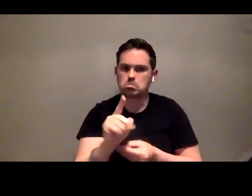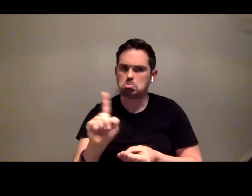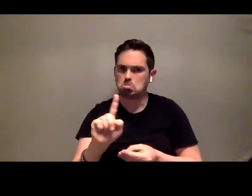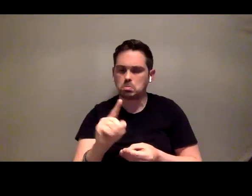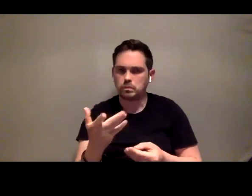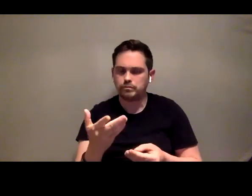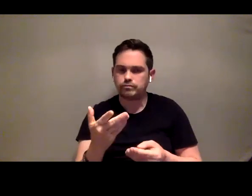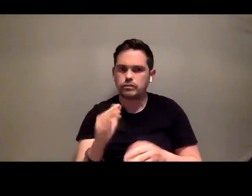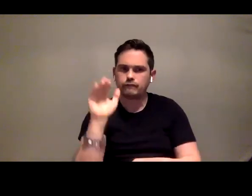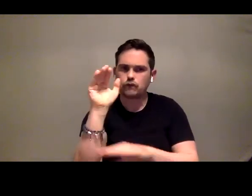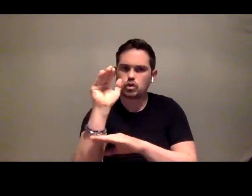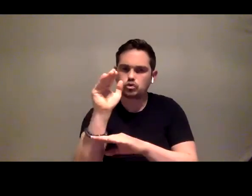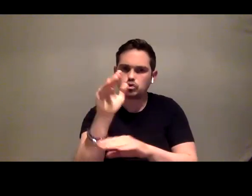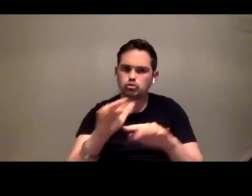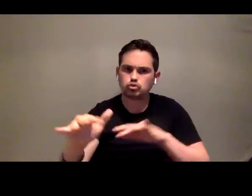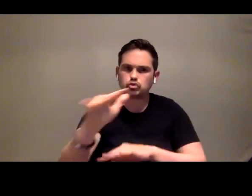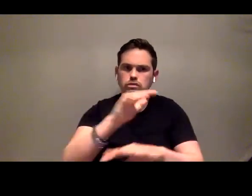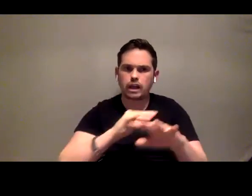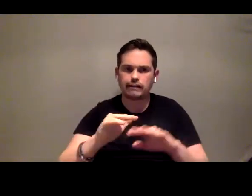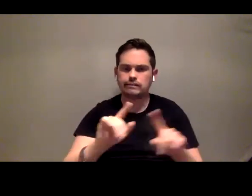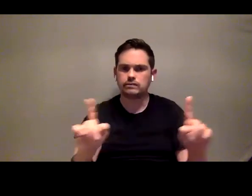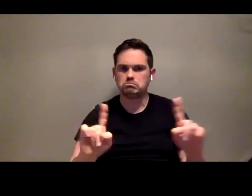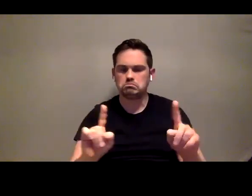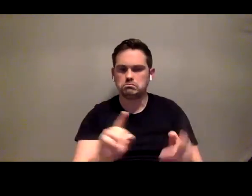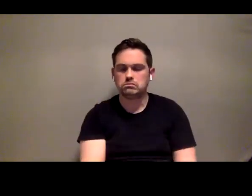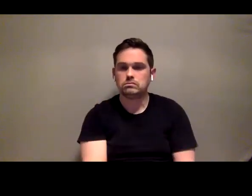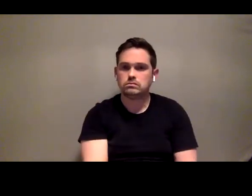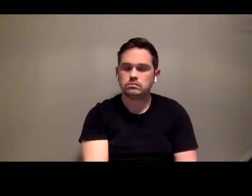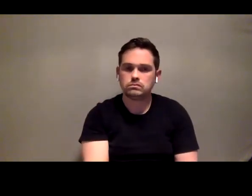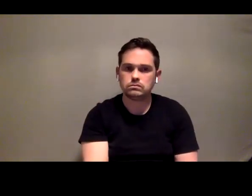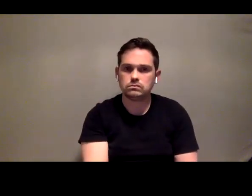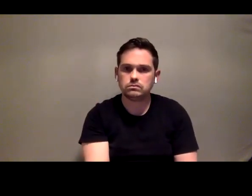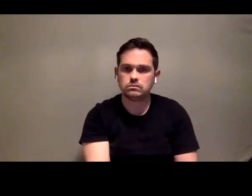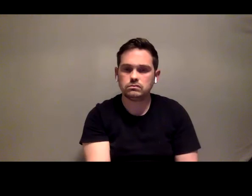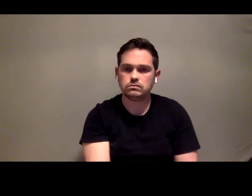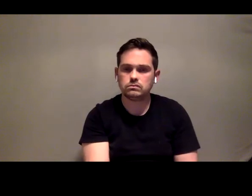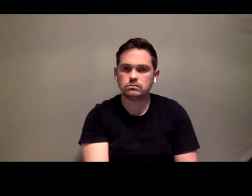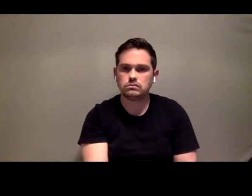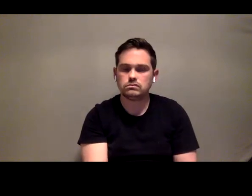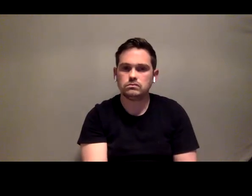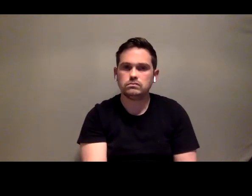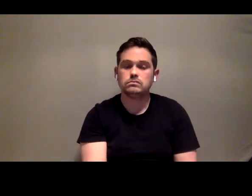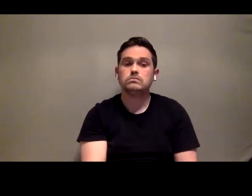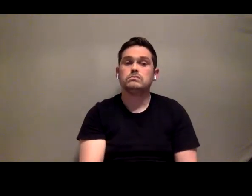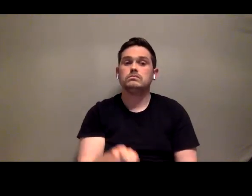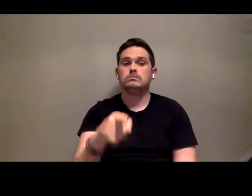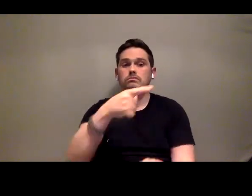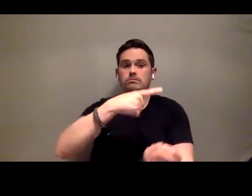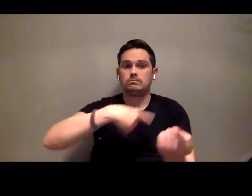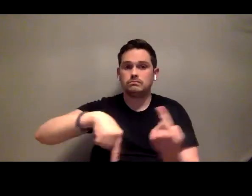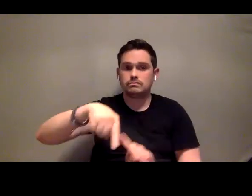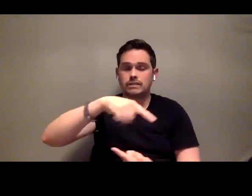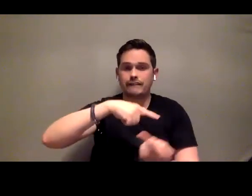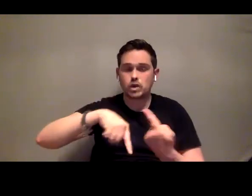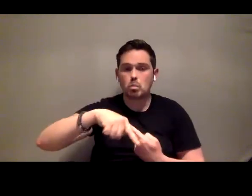we want? And it is fundamentally that picture that everyone has painted. It's a